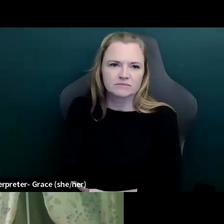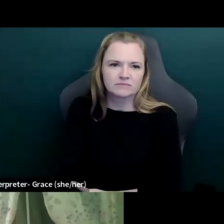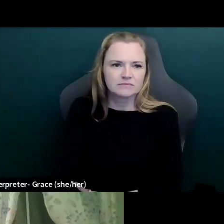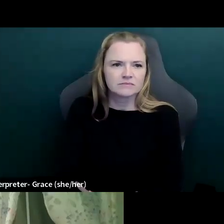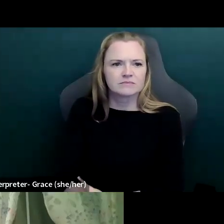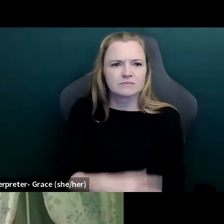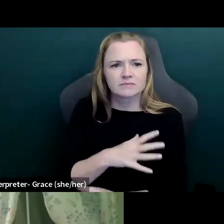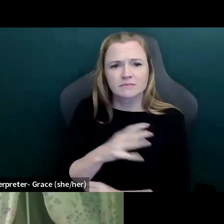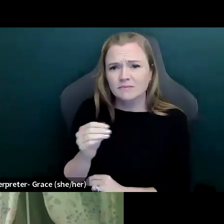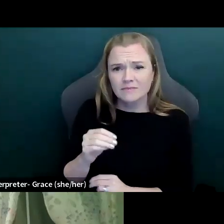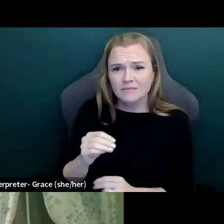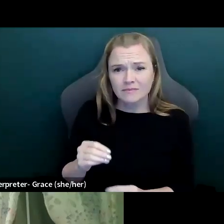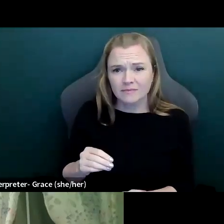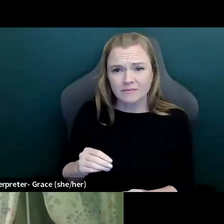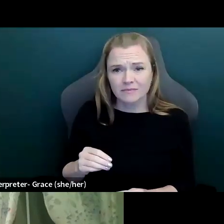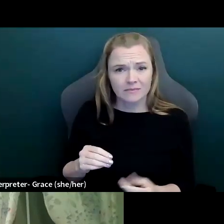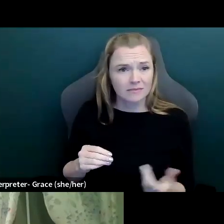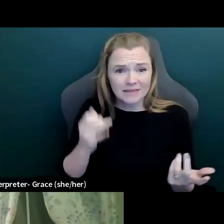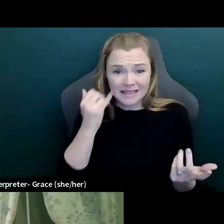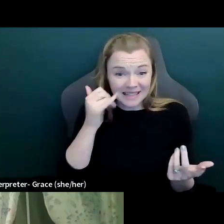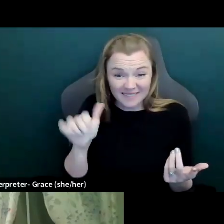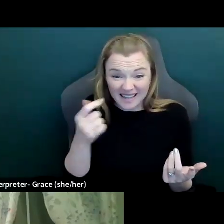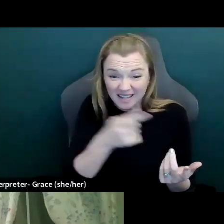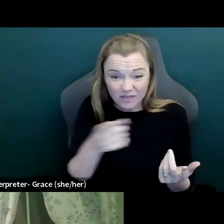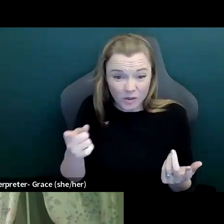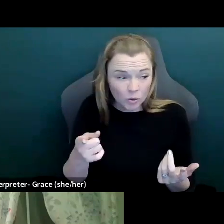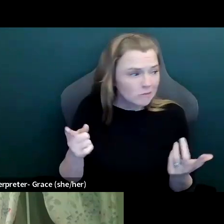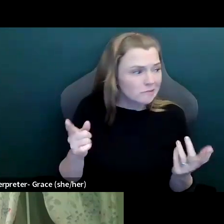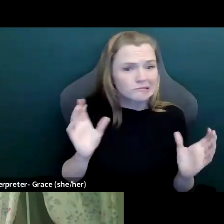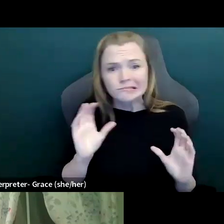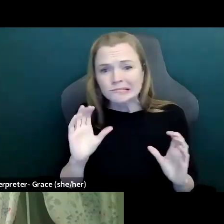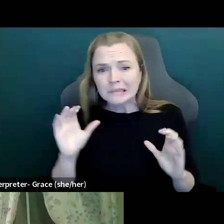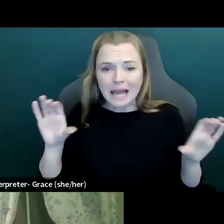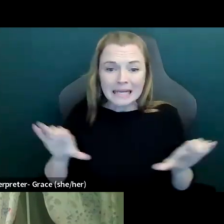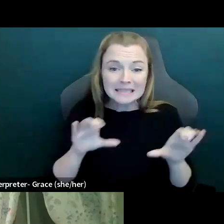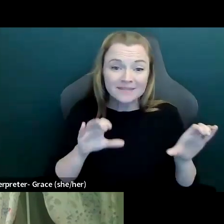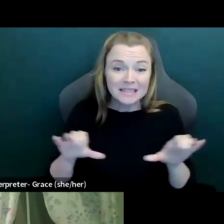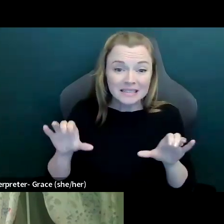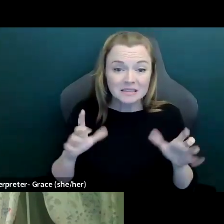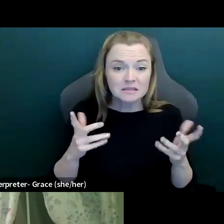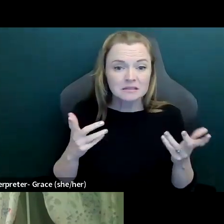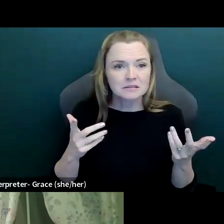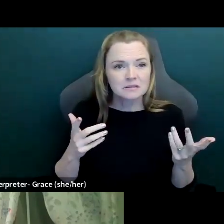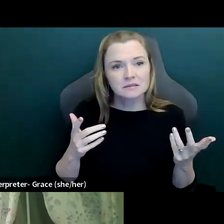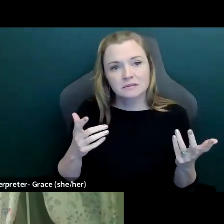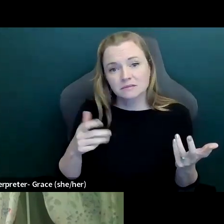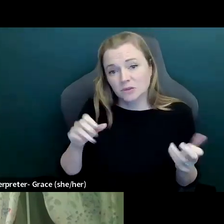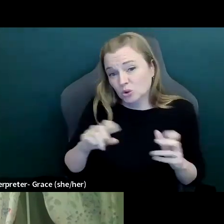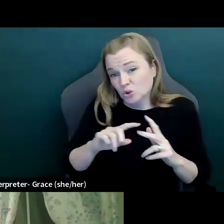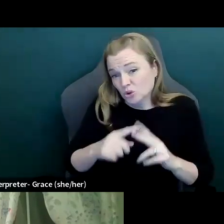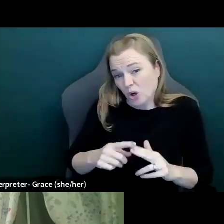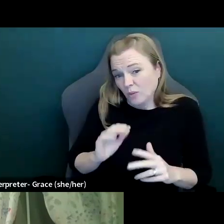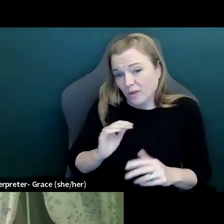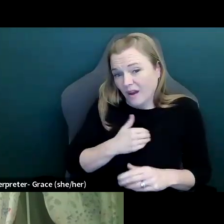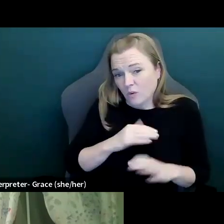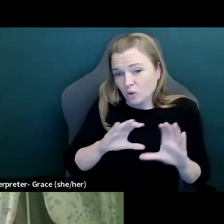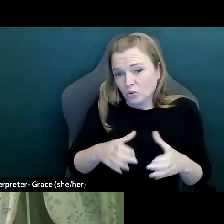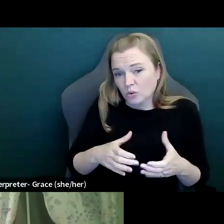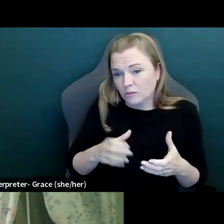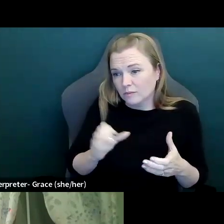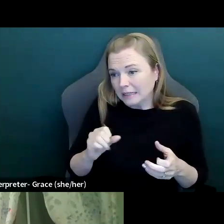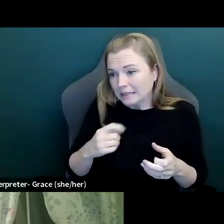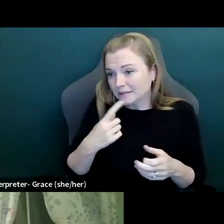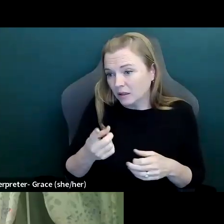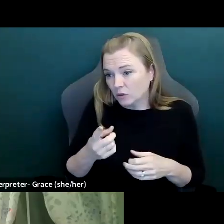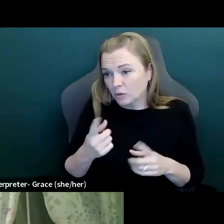And certainly, you know, if anybody's just looking for activities, you know, you could start with this group. You know, I could tell you about a few that are